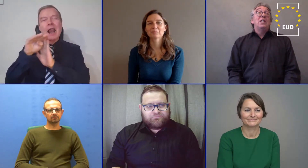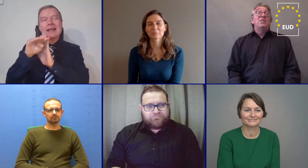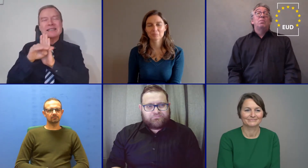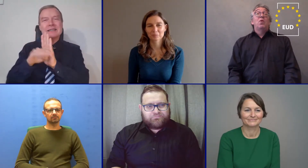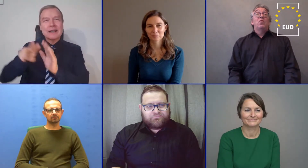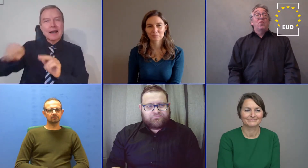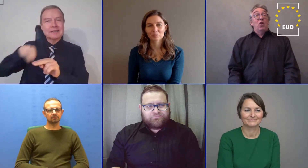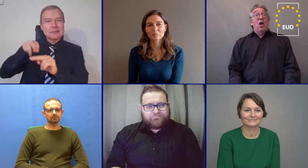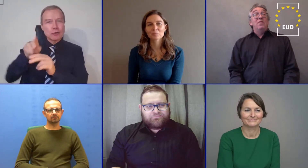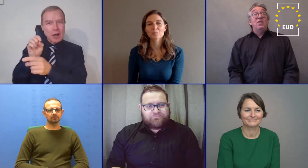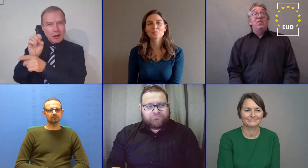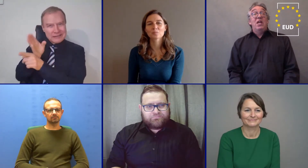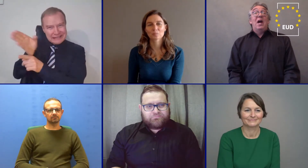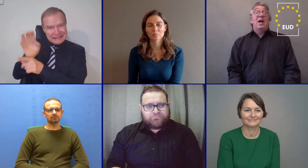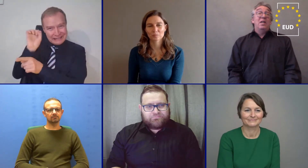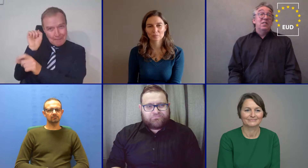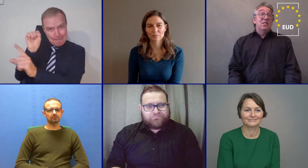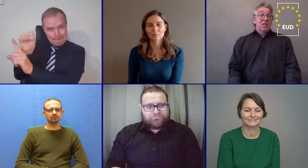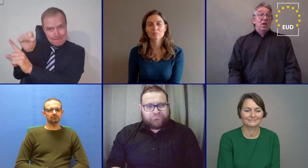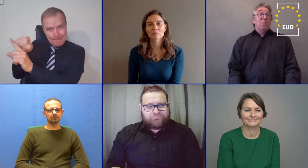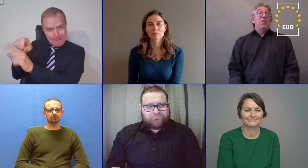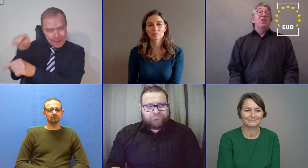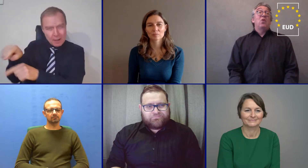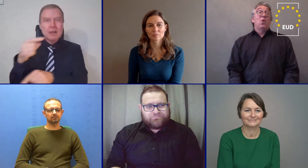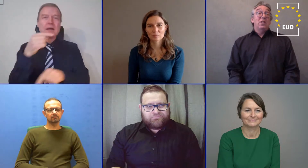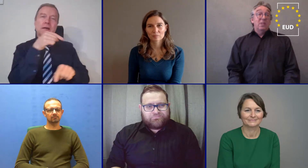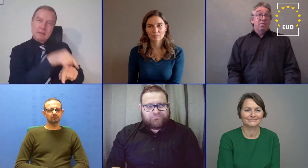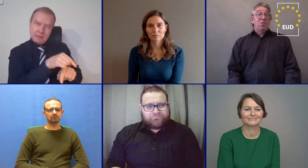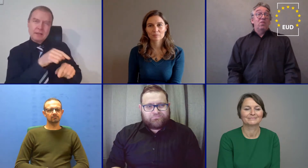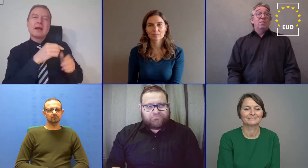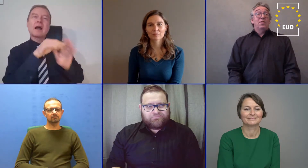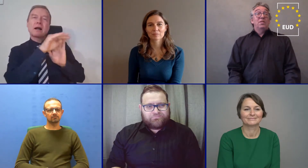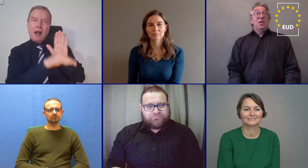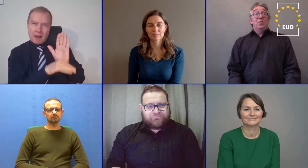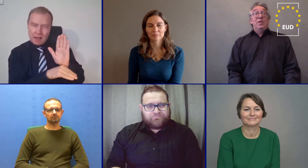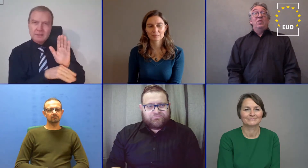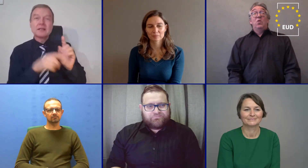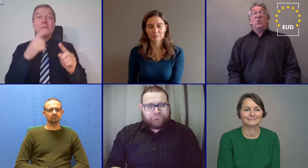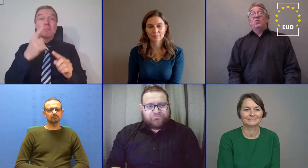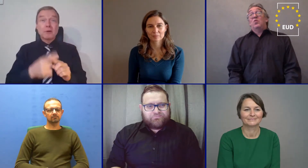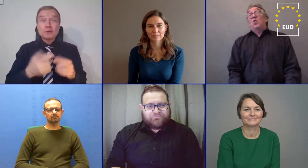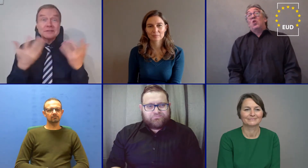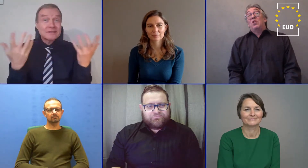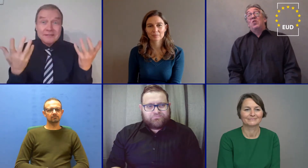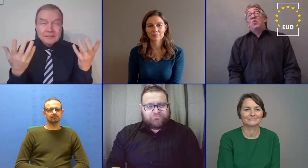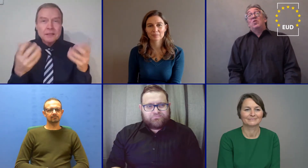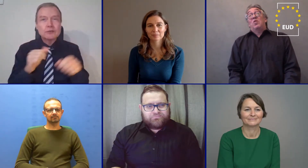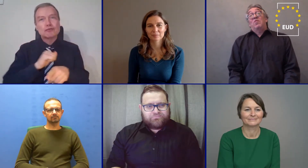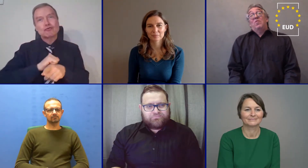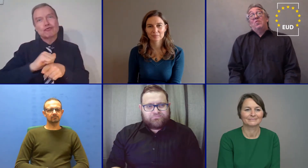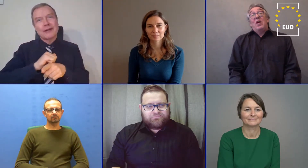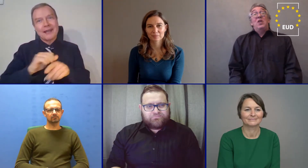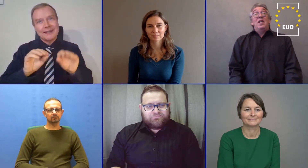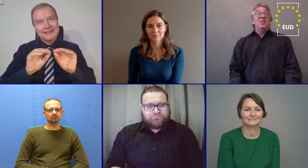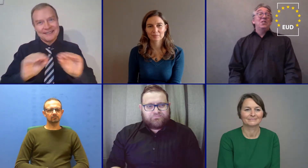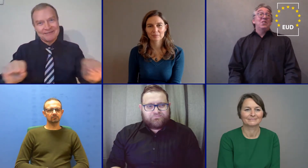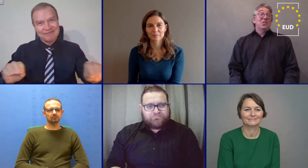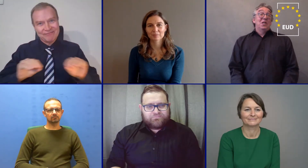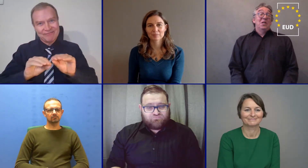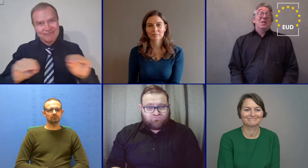for both live TV and pre-recorded programs. We need to knock on the doors of regulators.